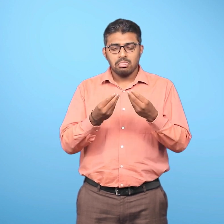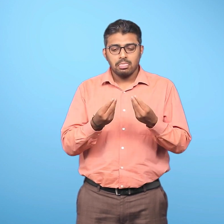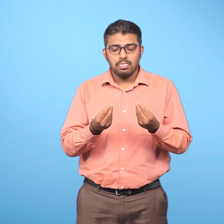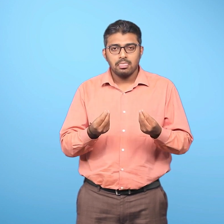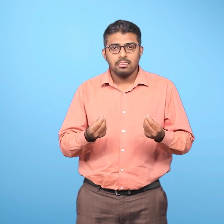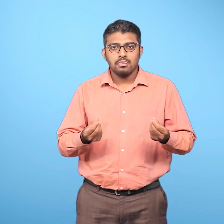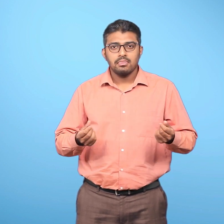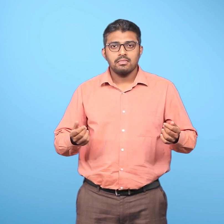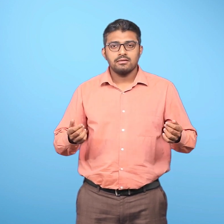melting.